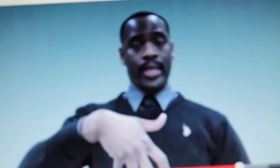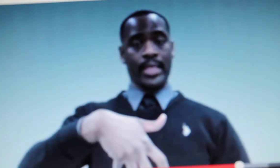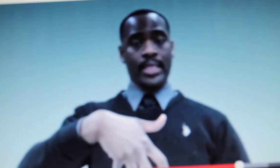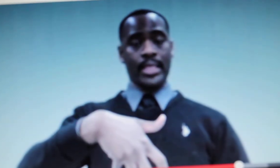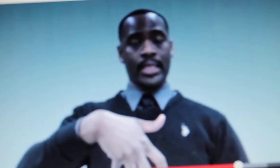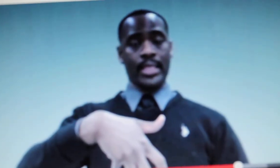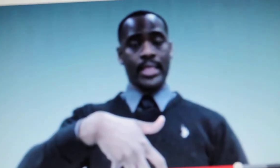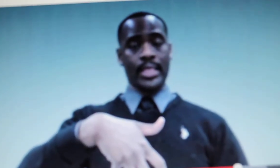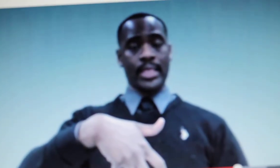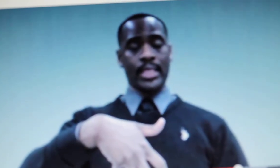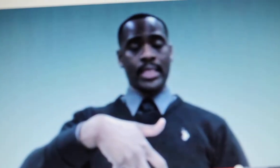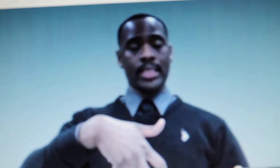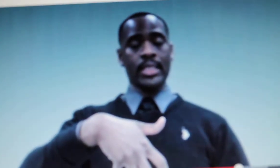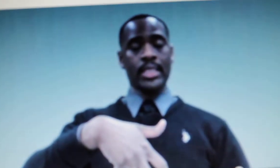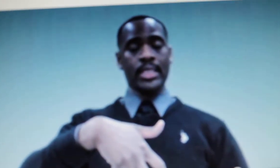And for bathroom, they sign this.